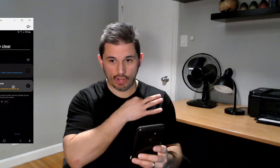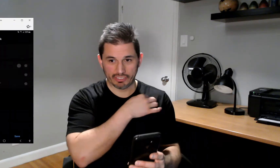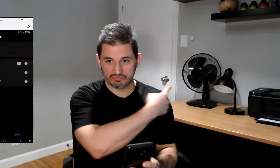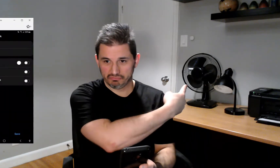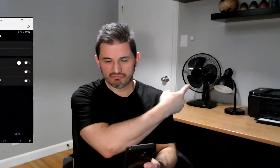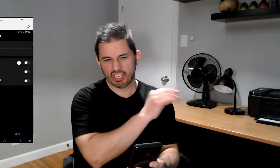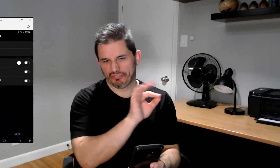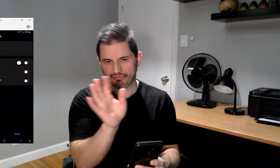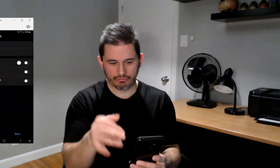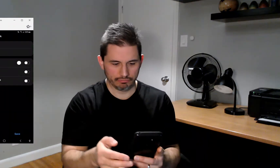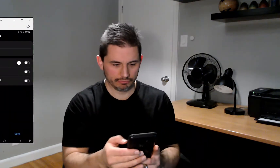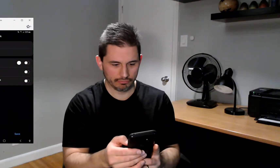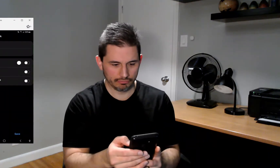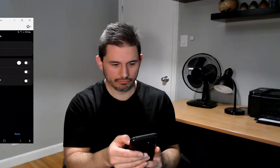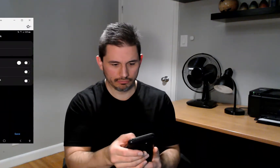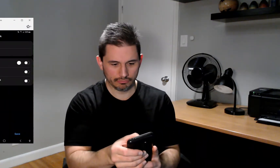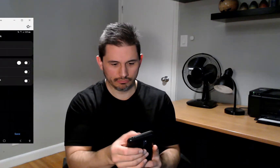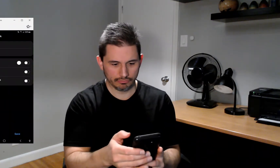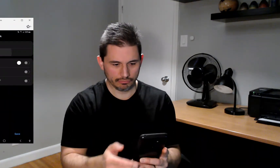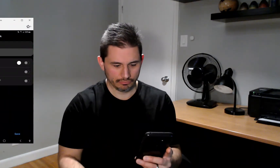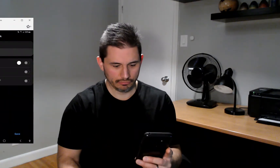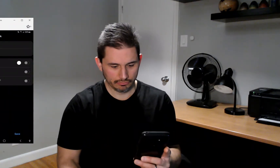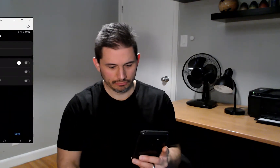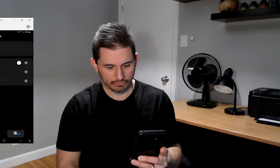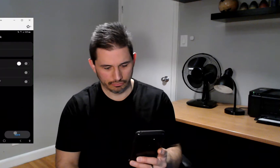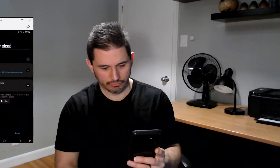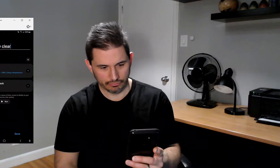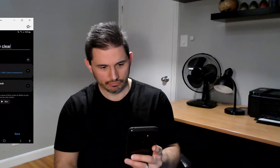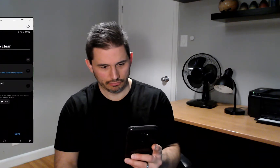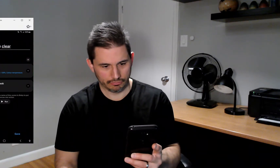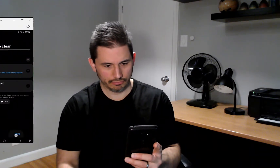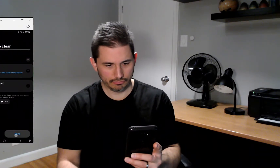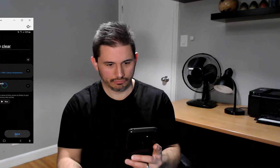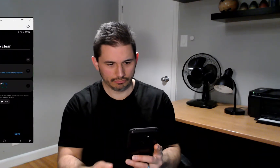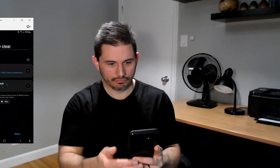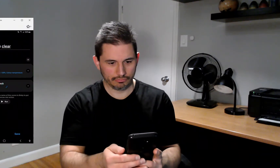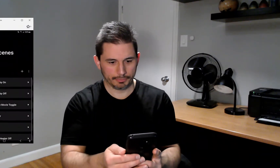And the office light will just turn off. The desk lamp.